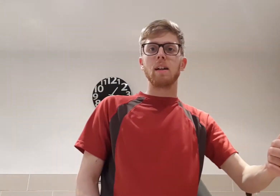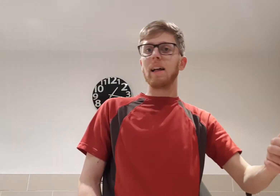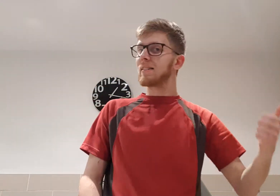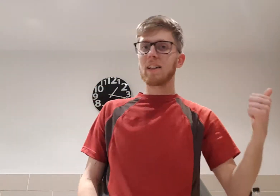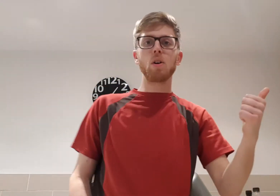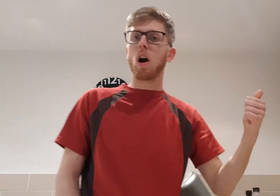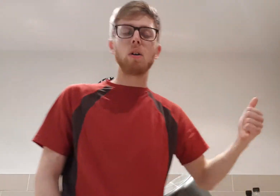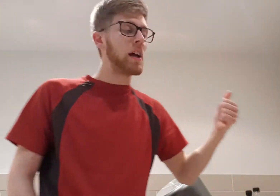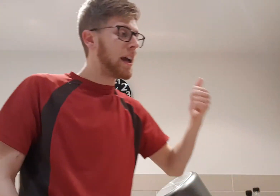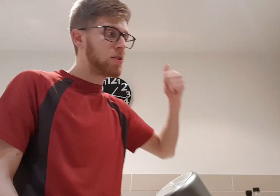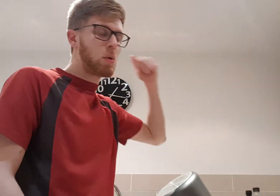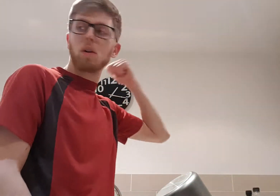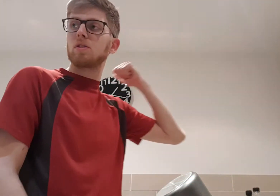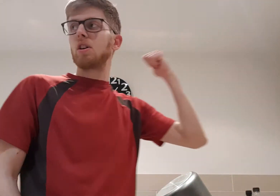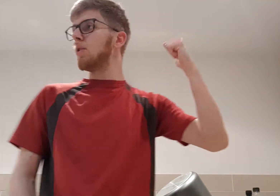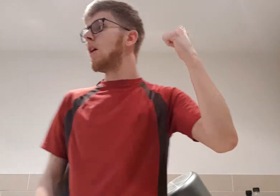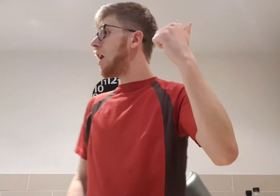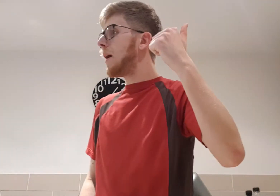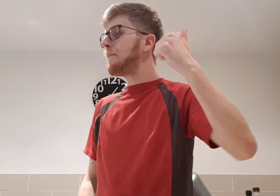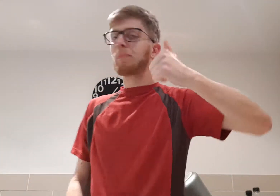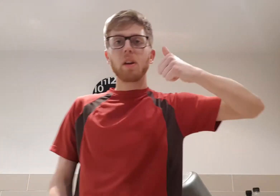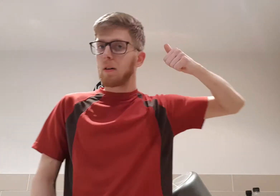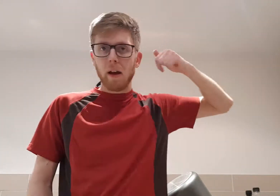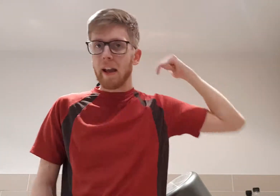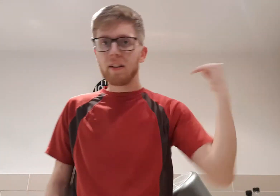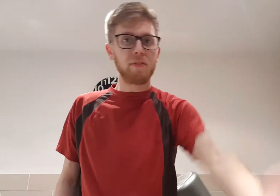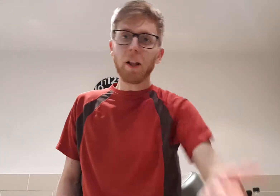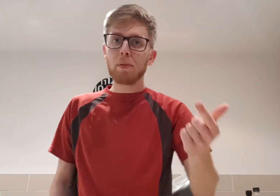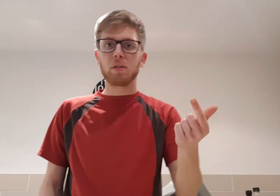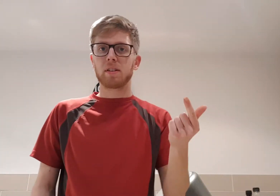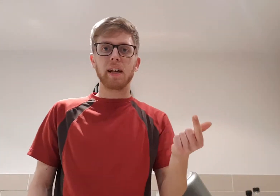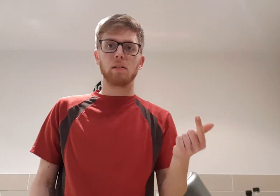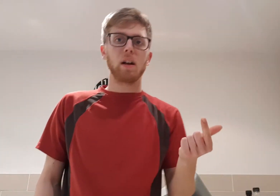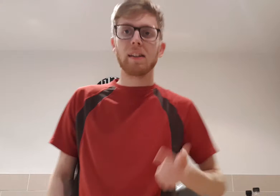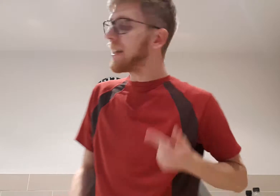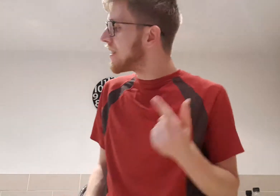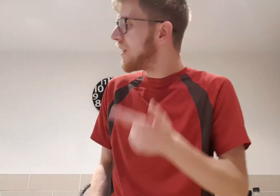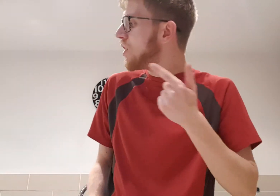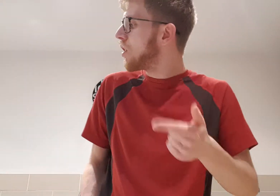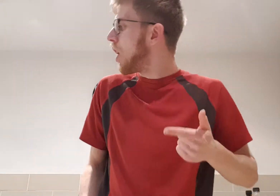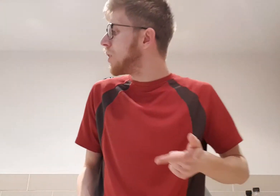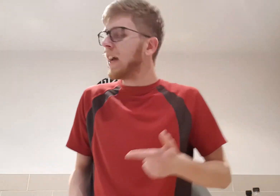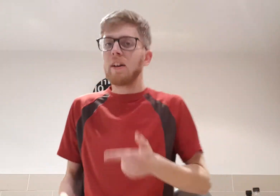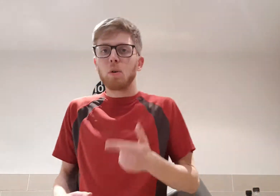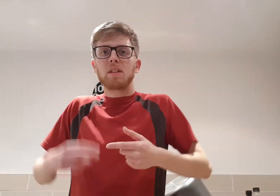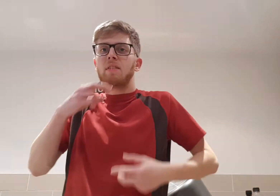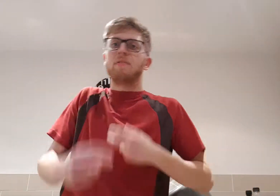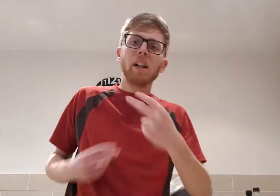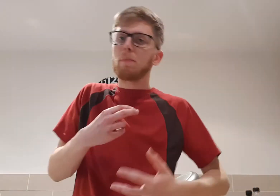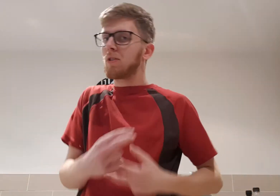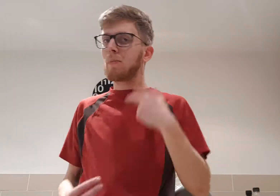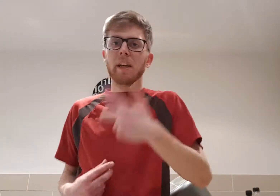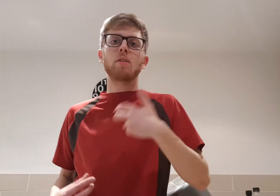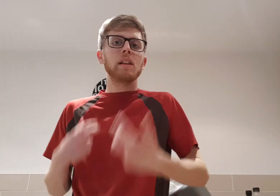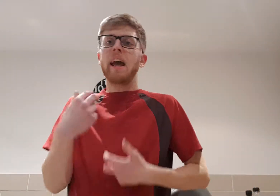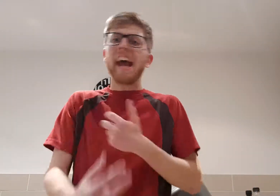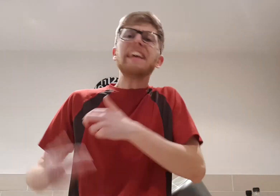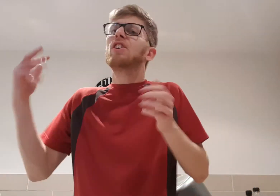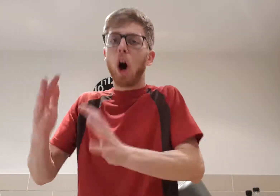Let's say your goal is you want to develop a new skill. Let's say that your goal is you want to develop something in a relationship. Any goal